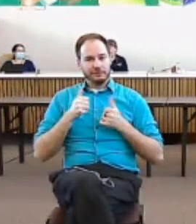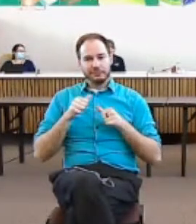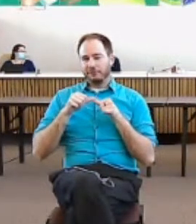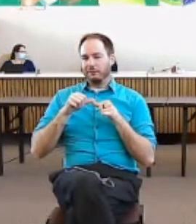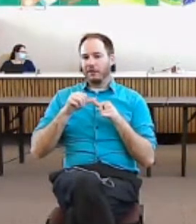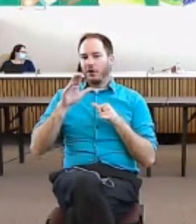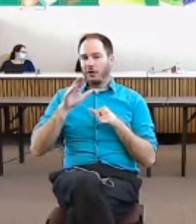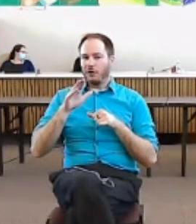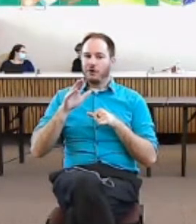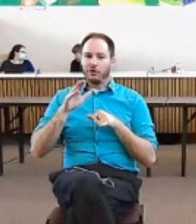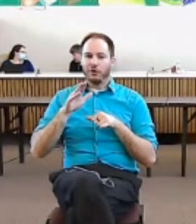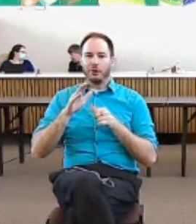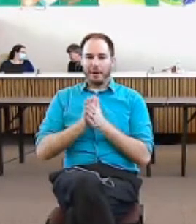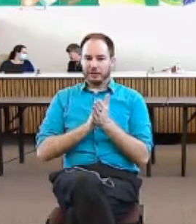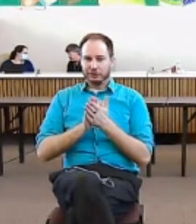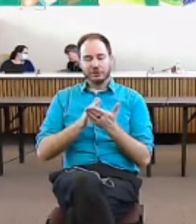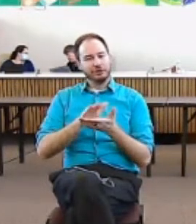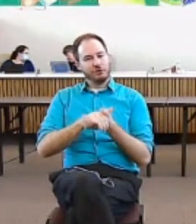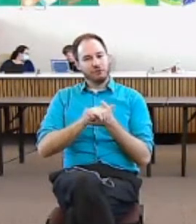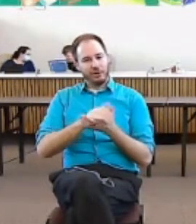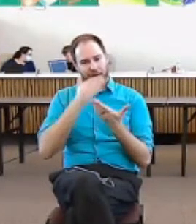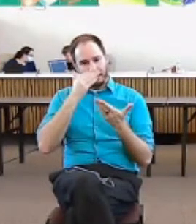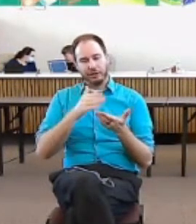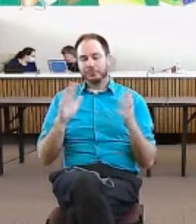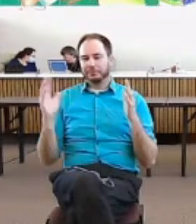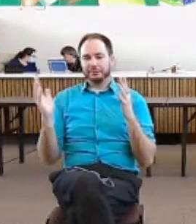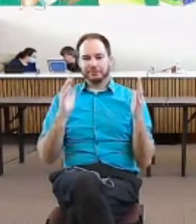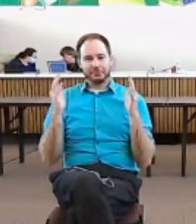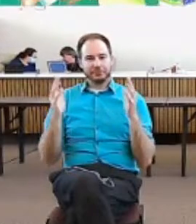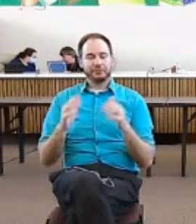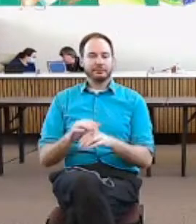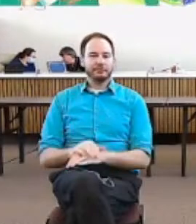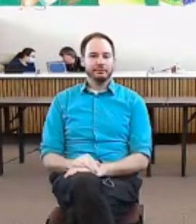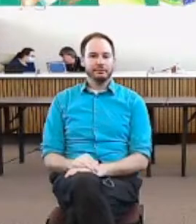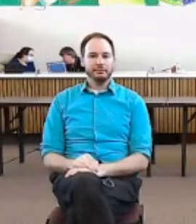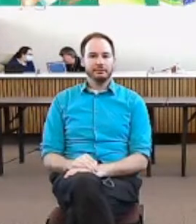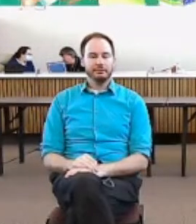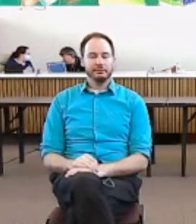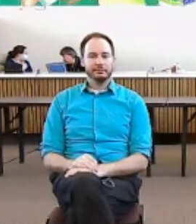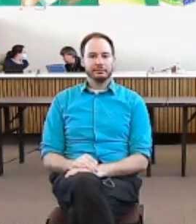your calling. Congratulations. Thank you. You're very welcome.